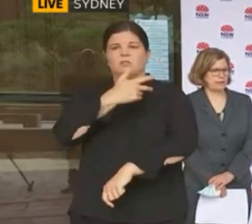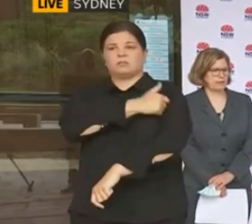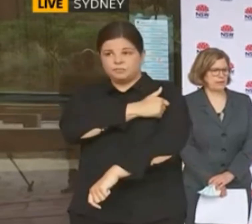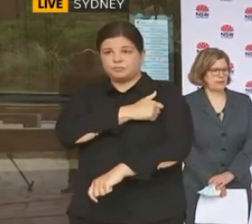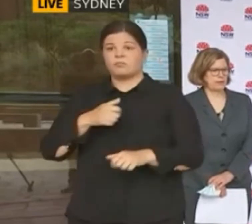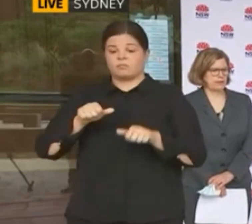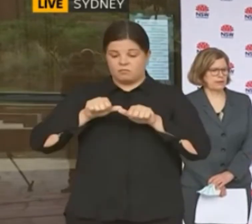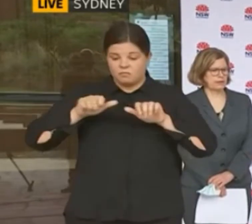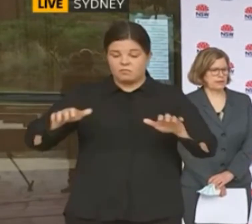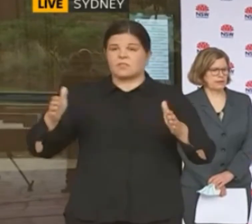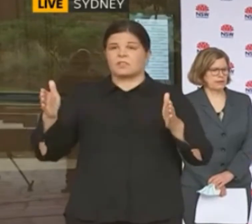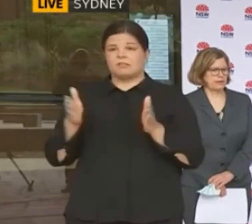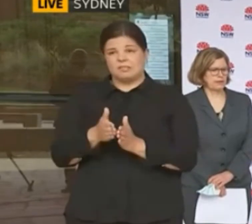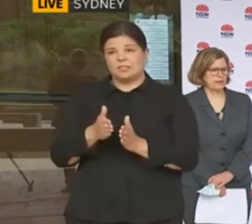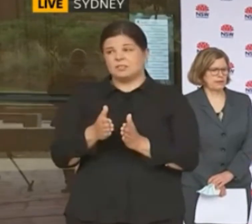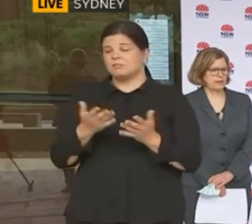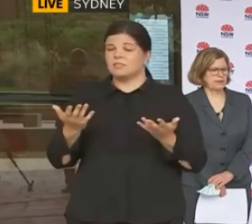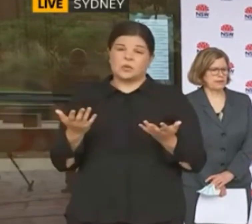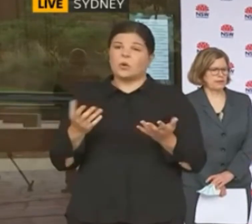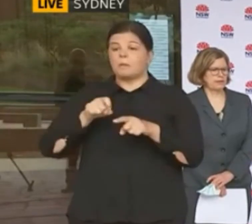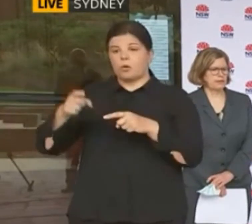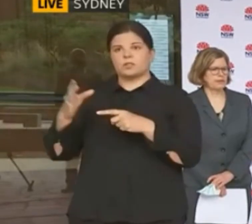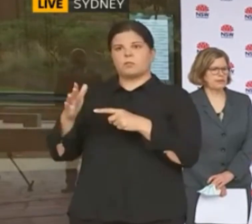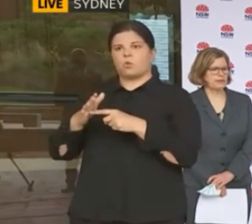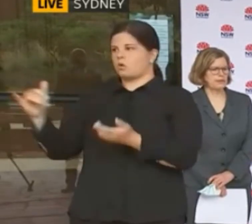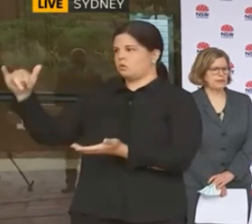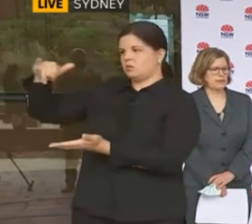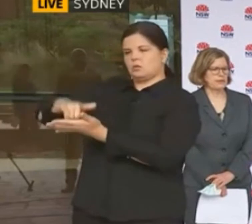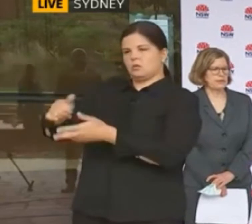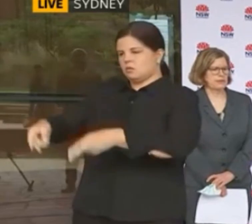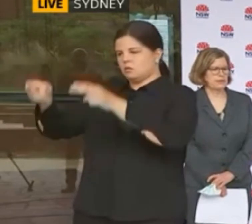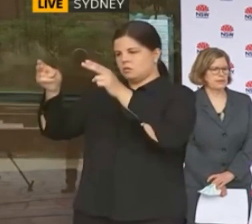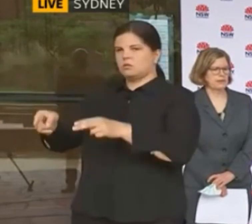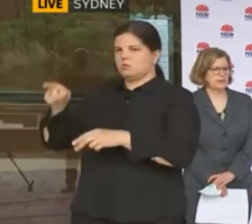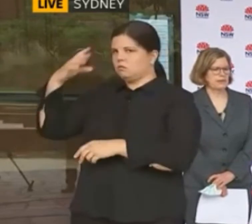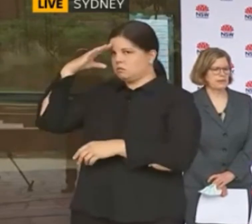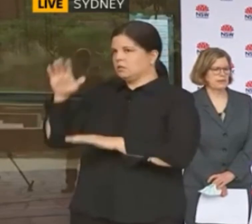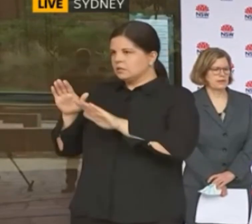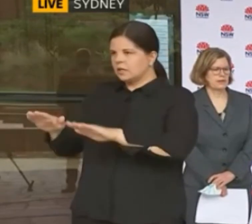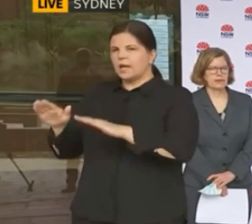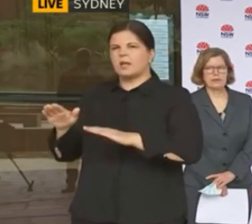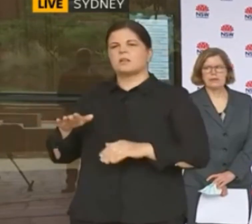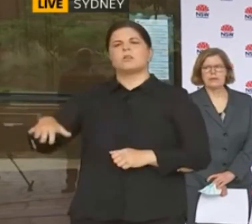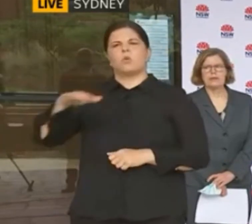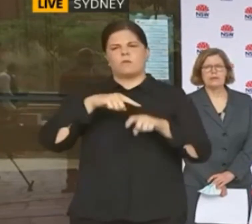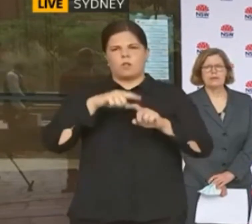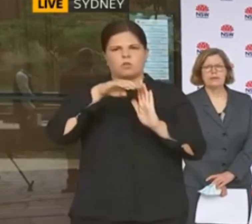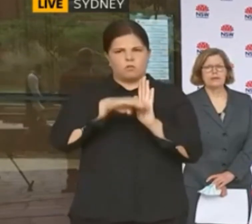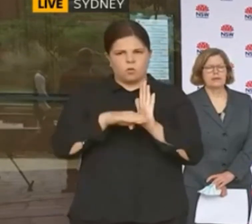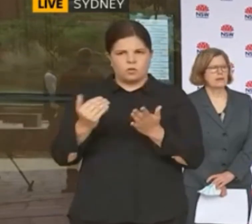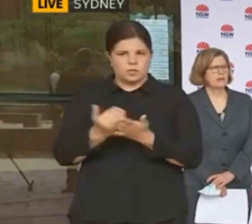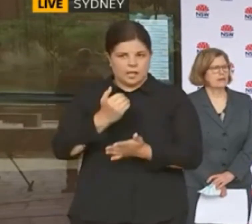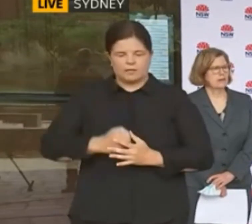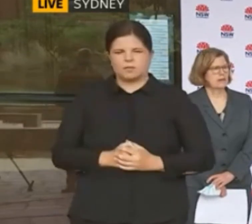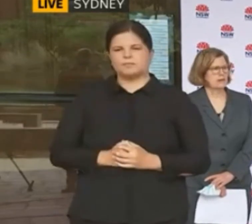all of our settings in place, including fundamentally our quarantine system. We will maintain that. Can I give the public that assurance? I am not comfortable